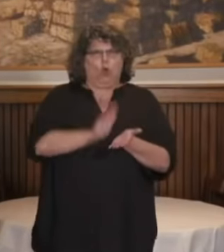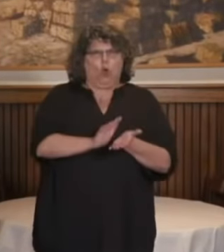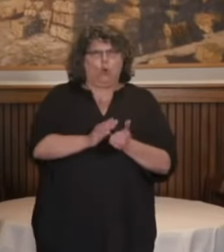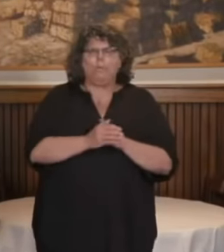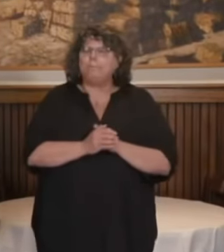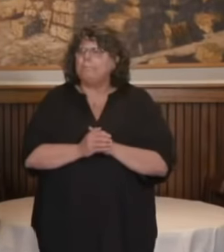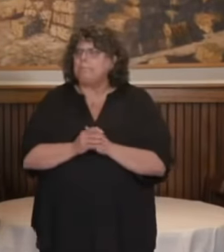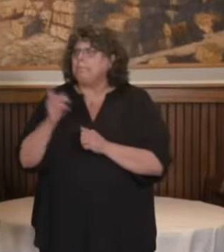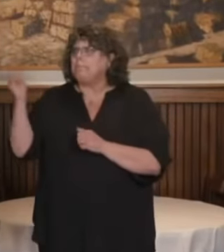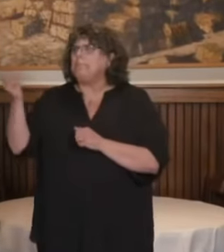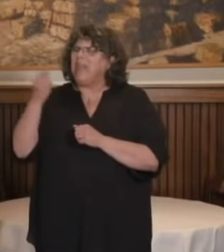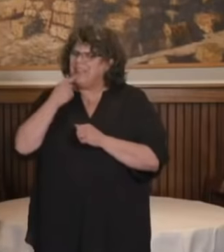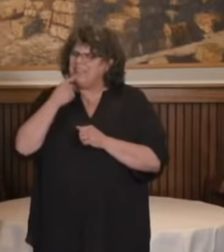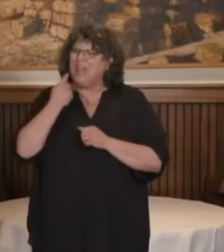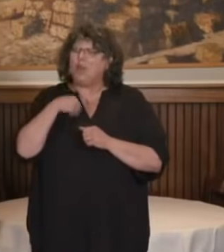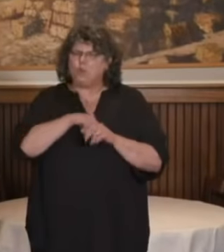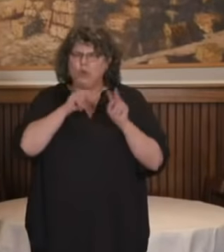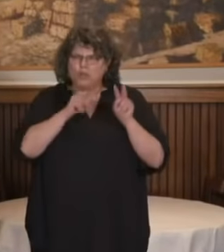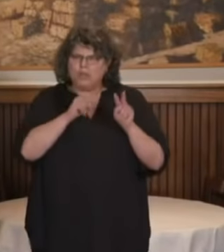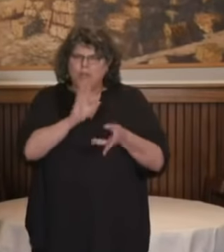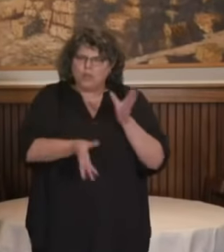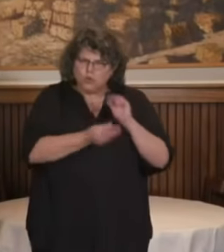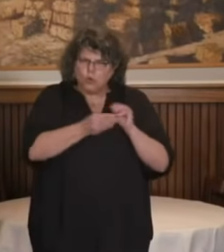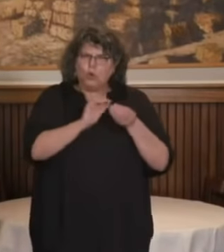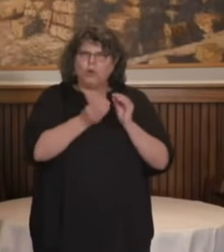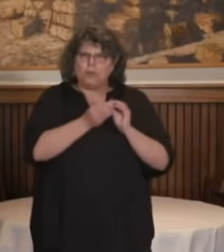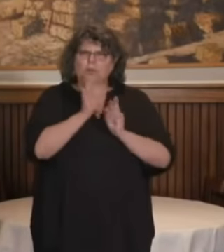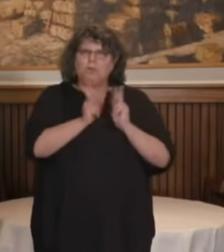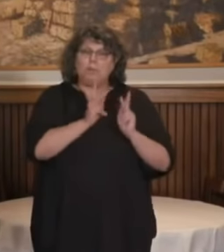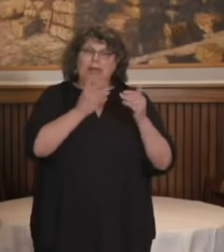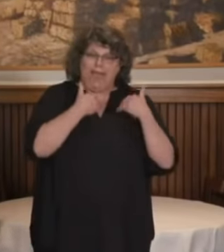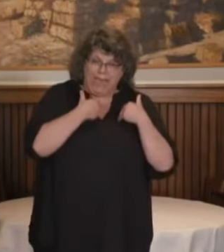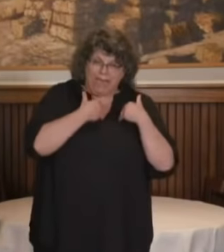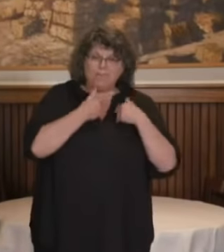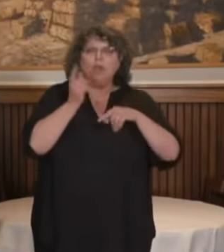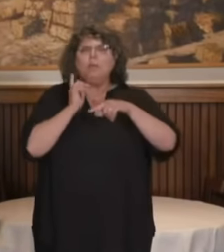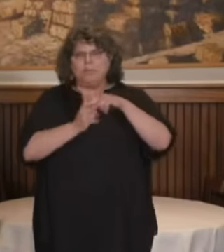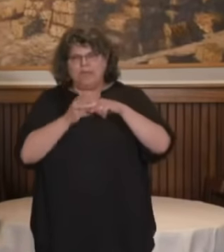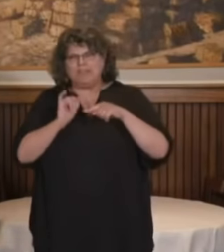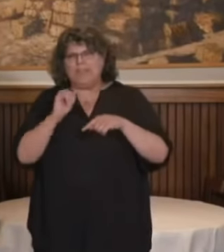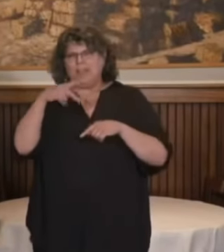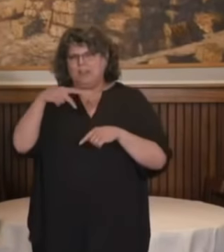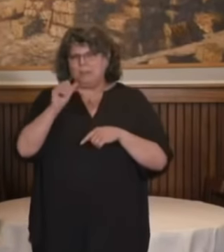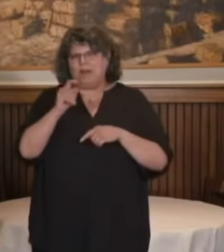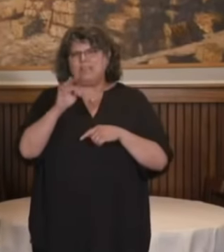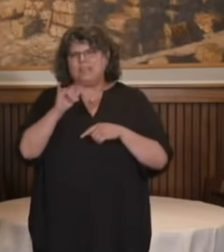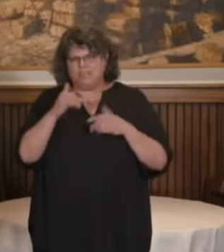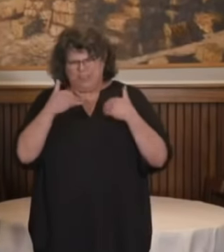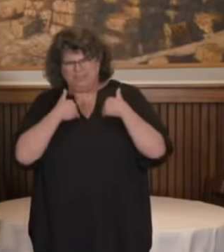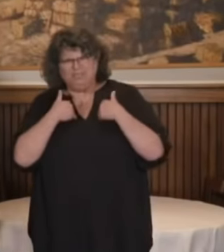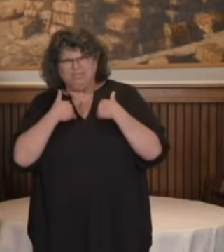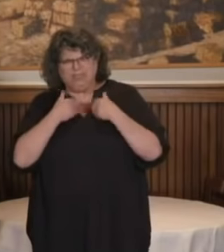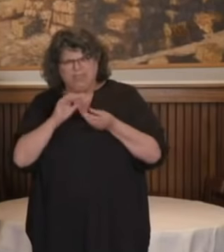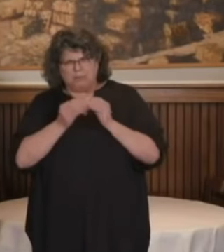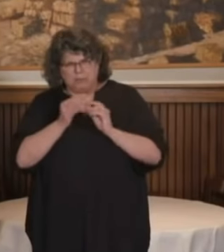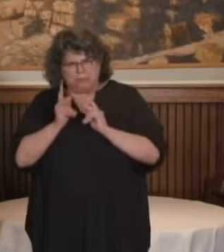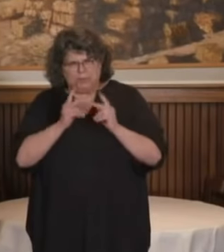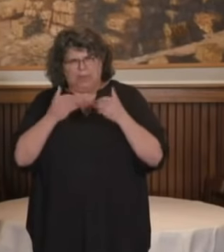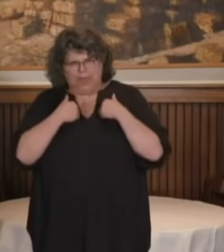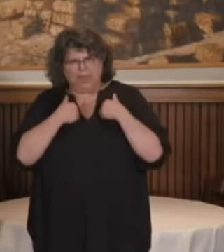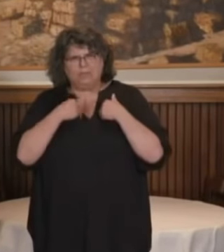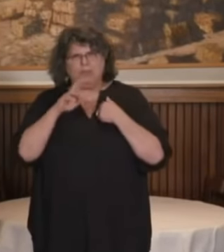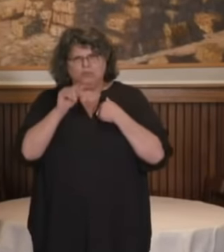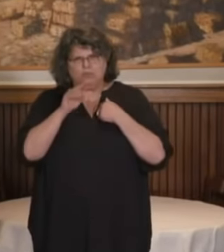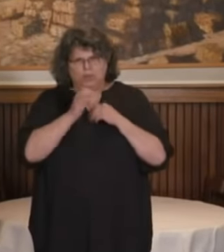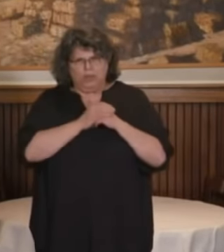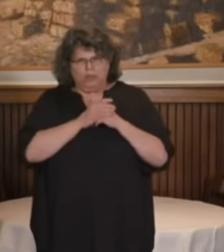we are looking both at the total number of positives and we're looking at the positivity rate. We are introducing, have been for a few